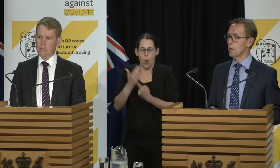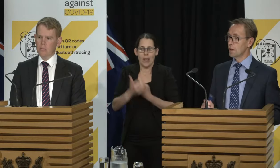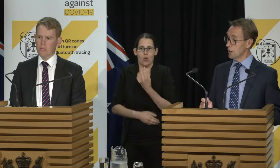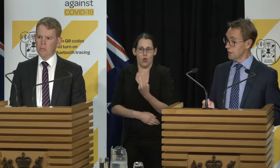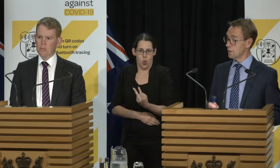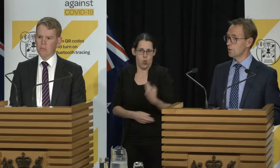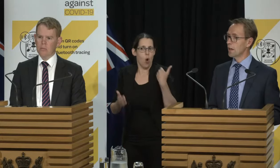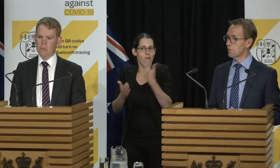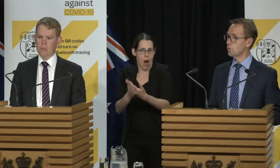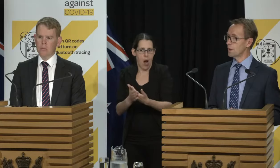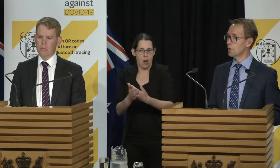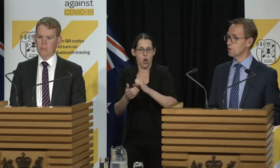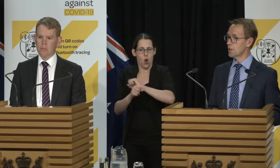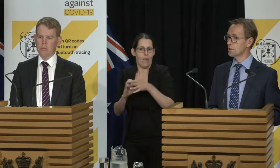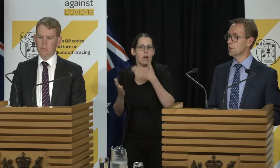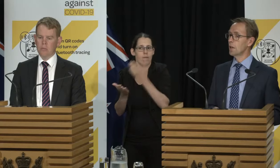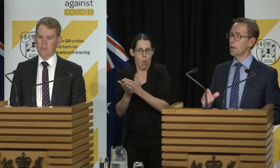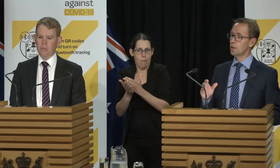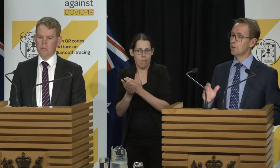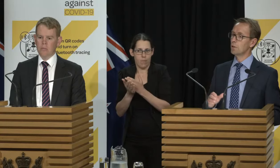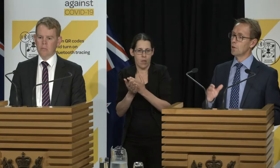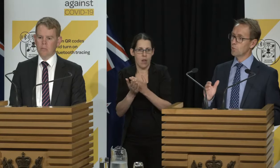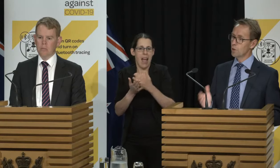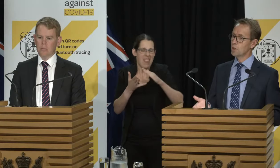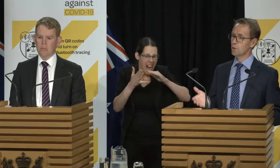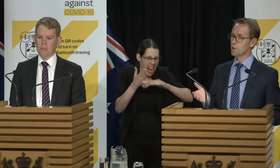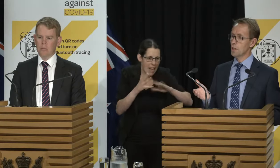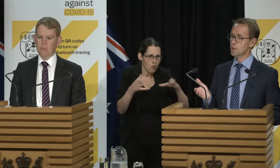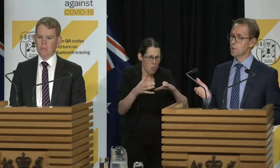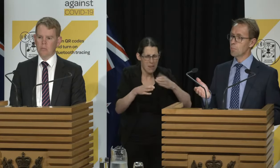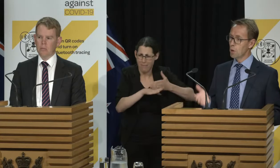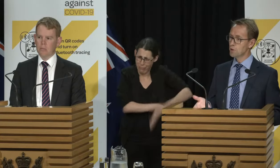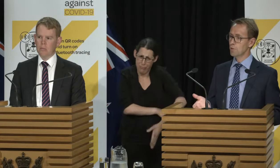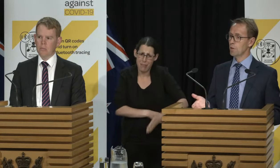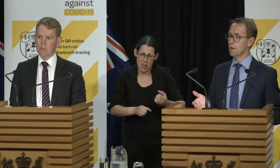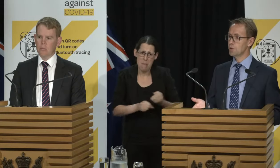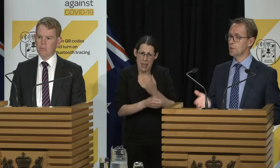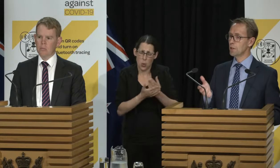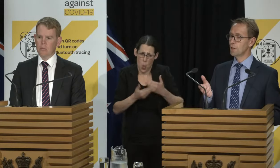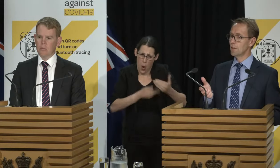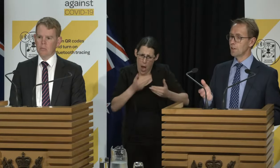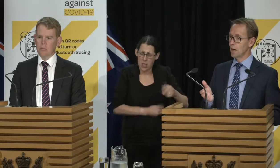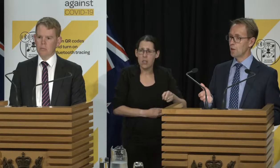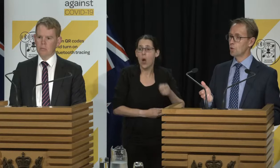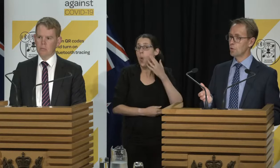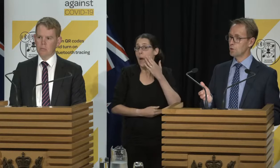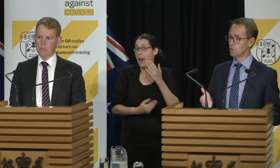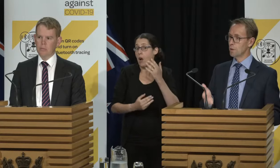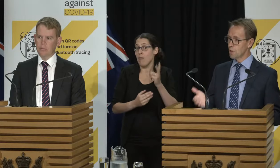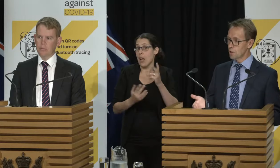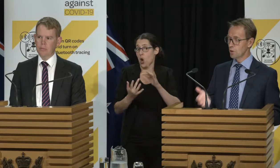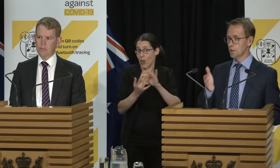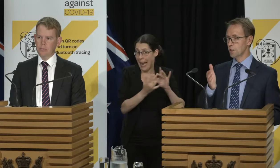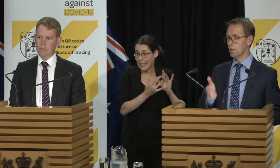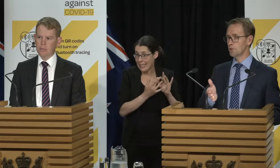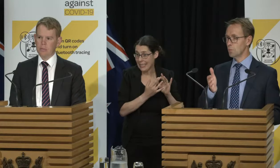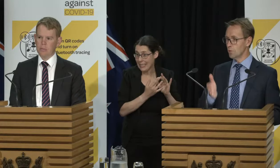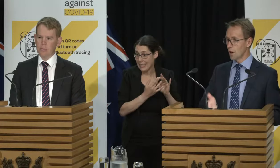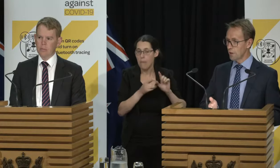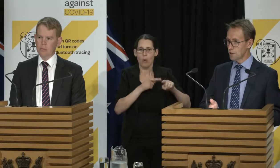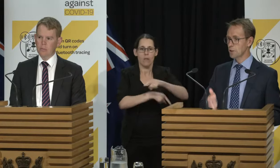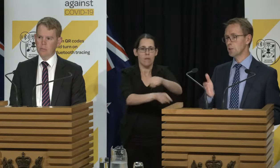group. Again, they have all been contacted, and on recontacted, most of them have said, those who have been recontacted